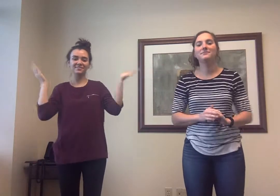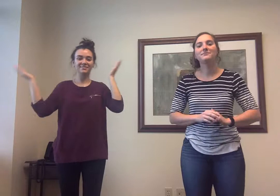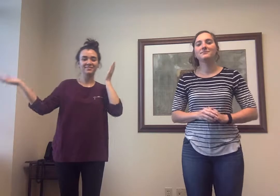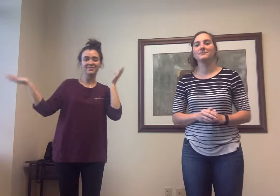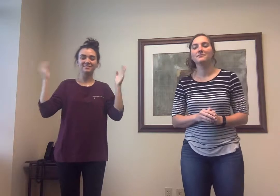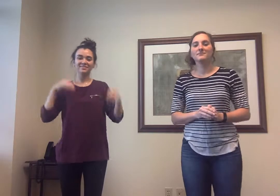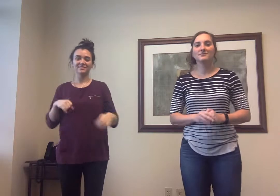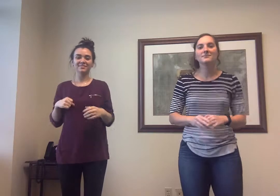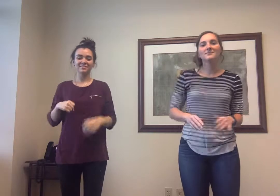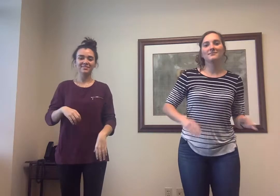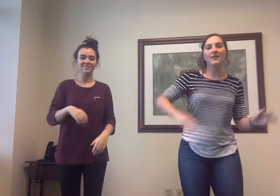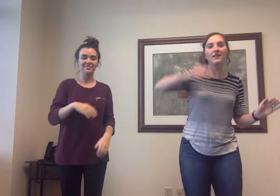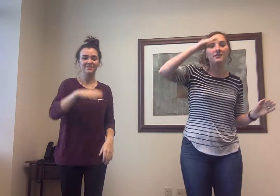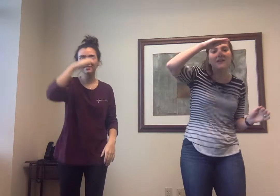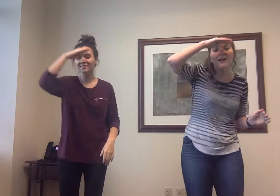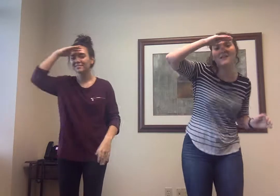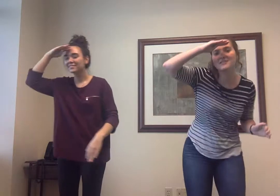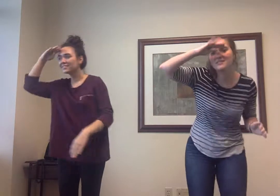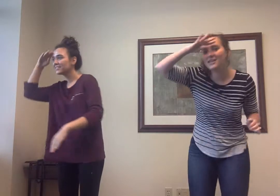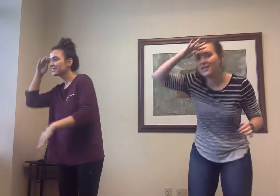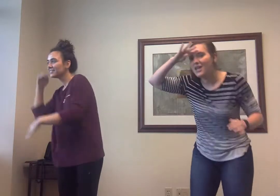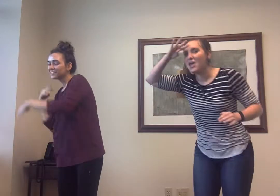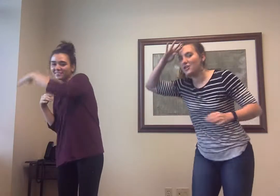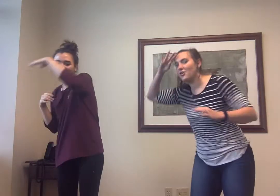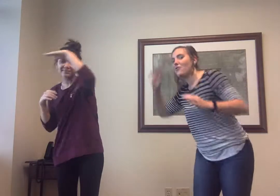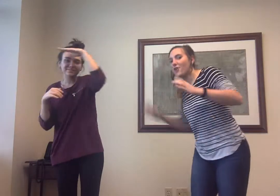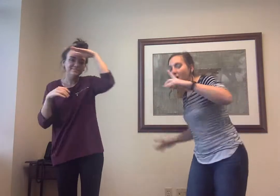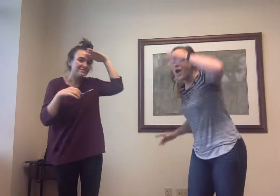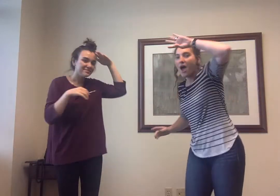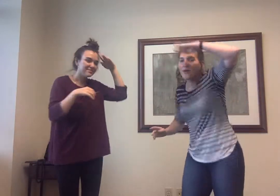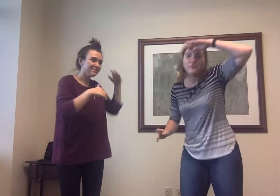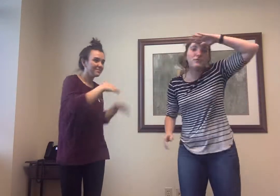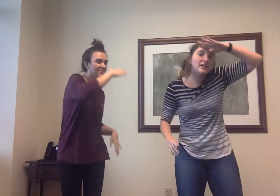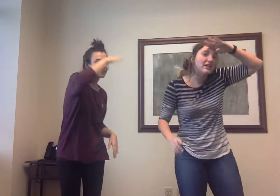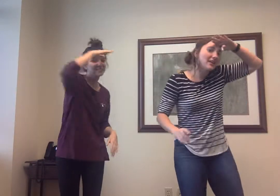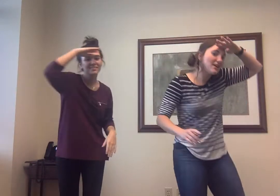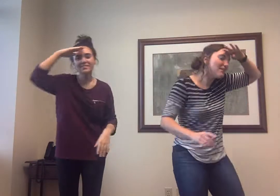lost in your freedom.